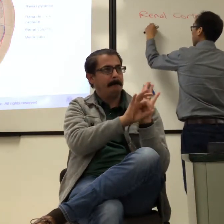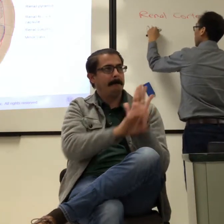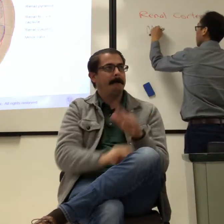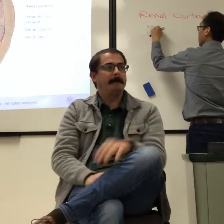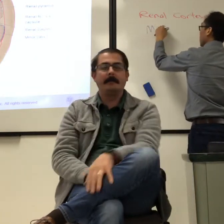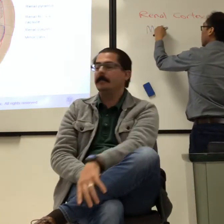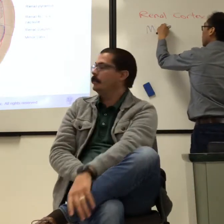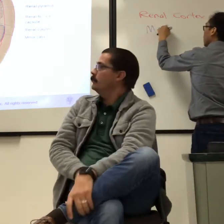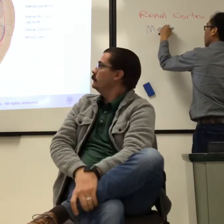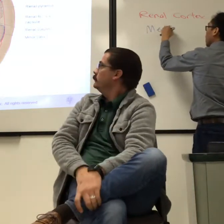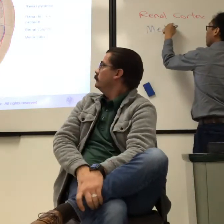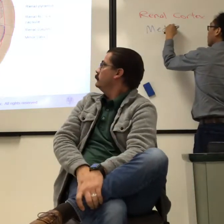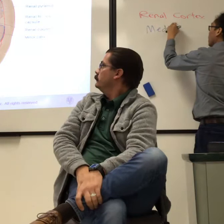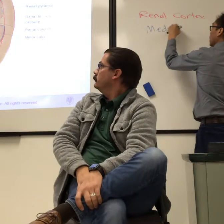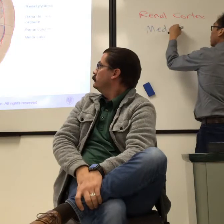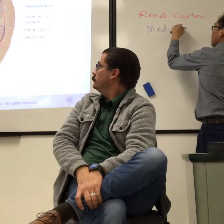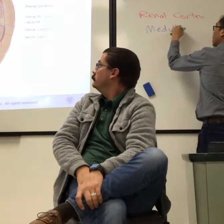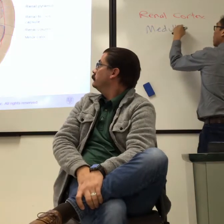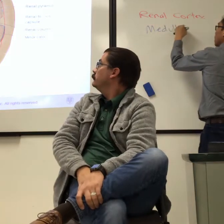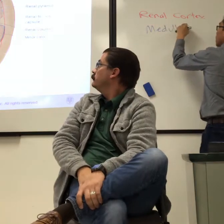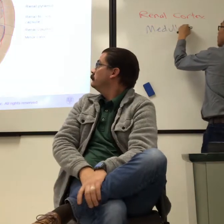Medullary pyramid.